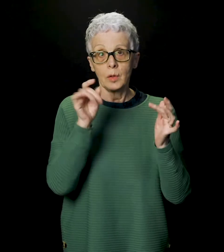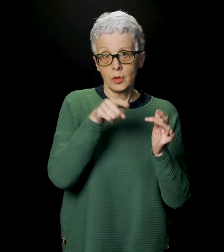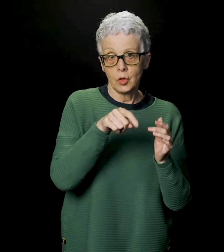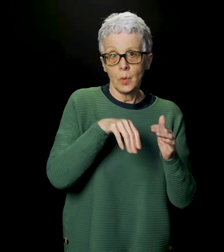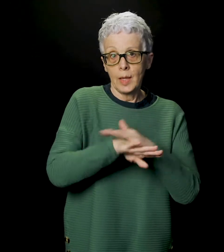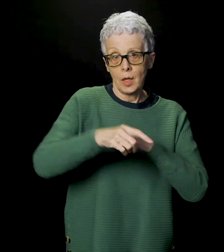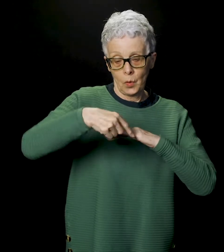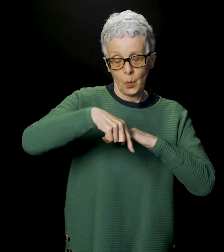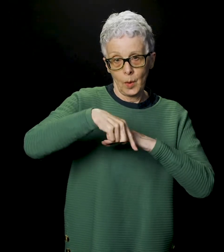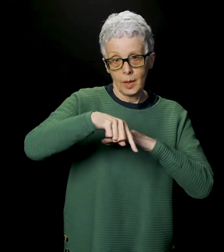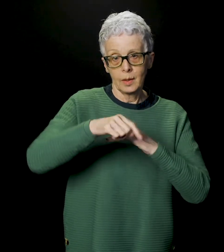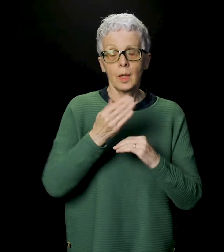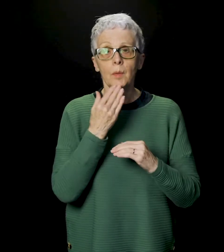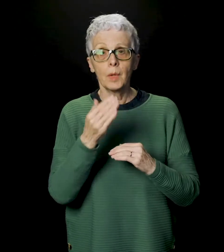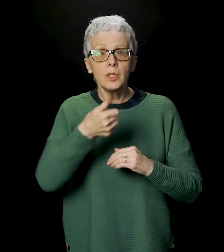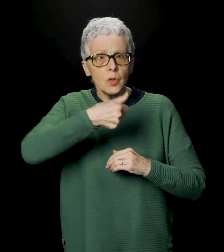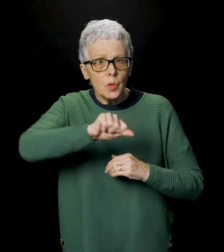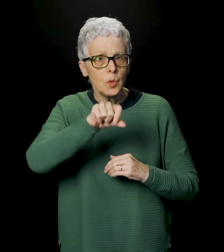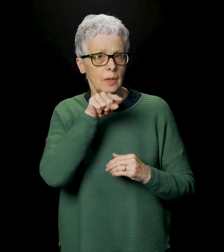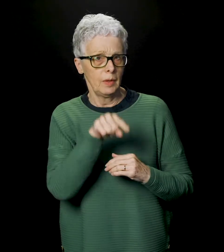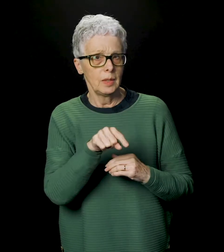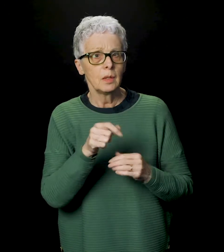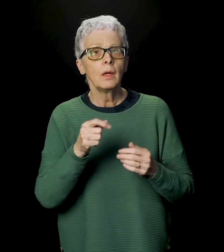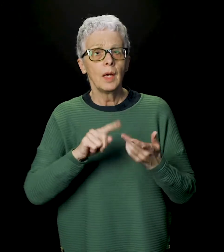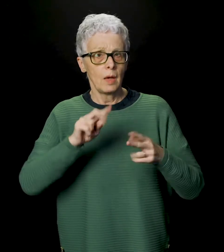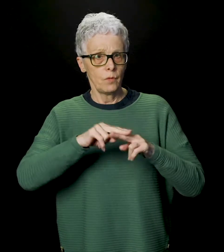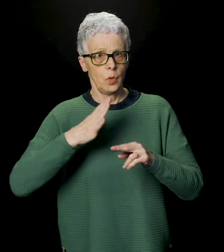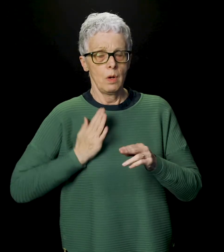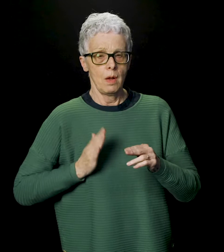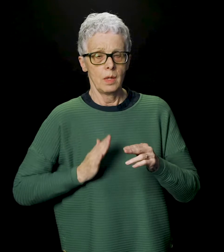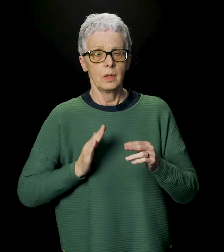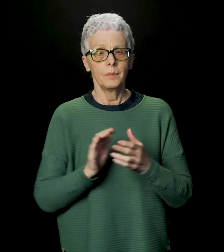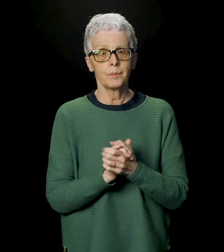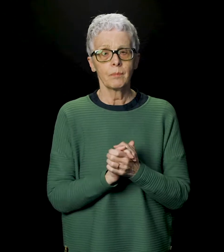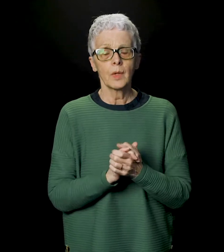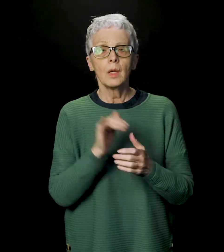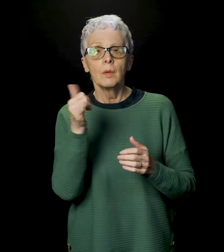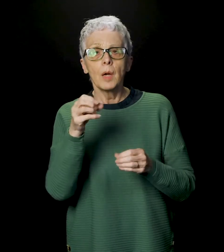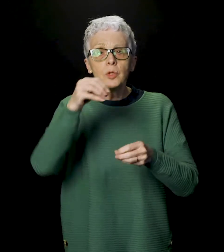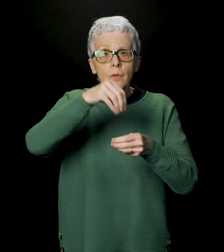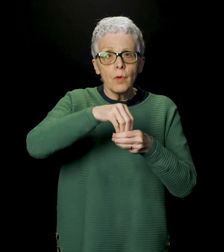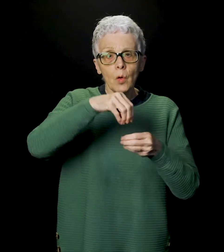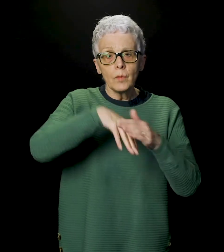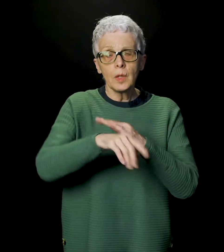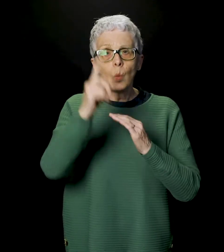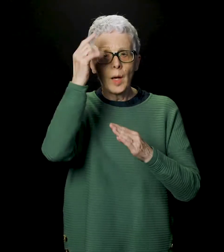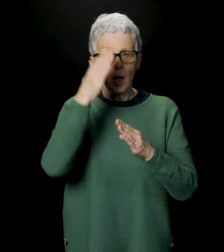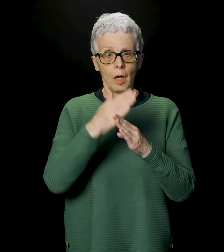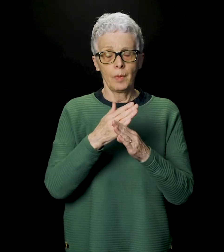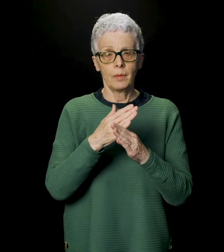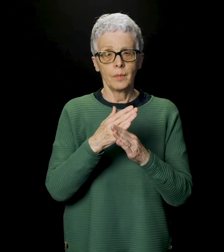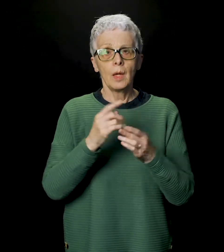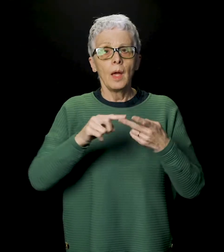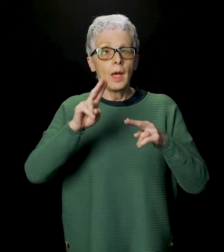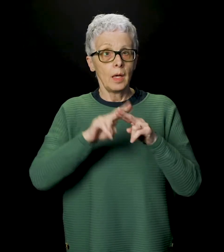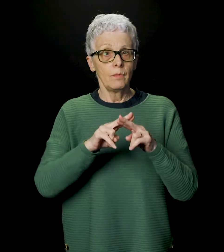So please use that tool if you need to. If you are a part of One Hope, if you call